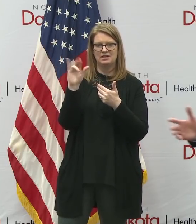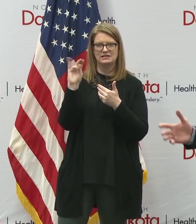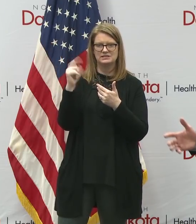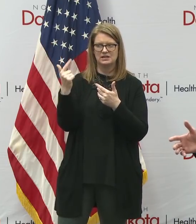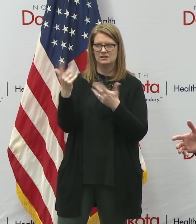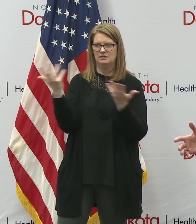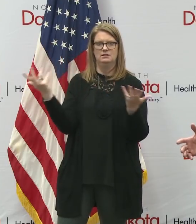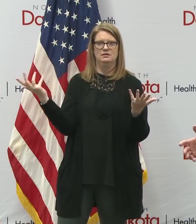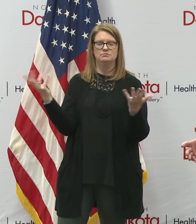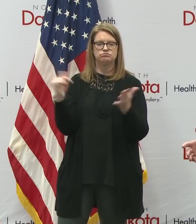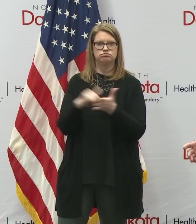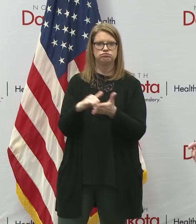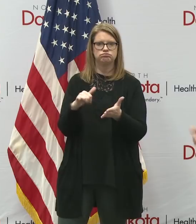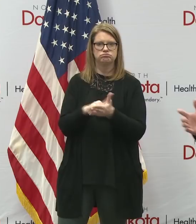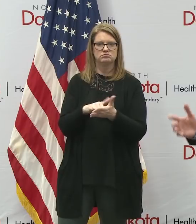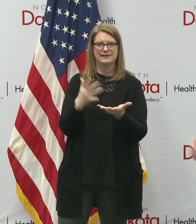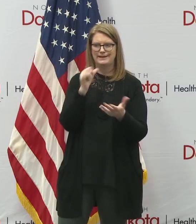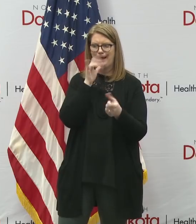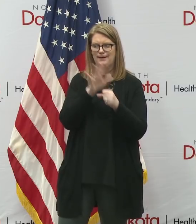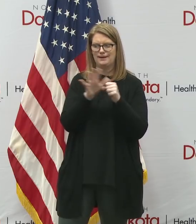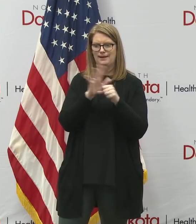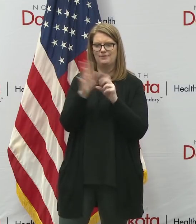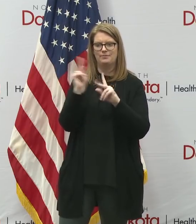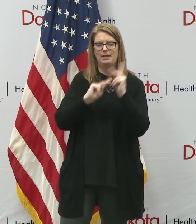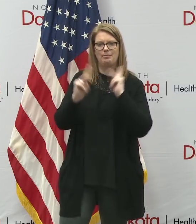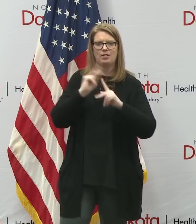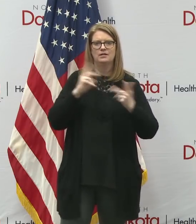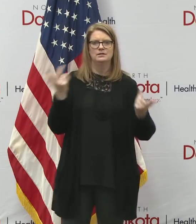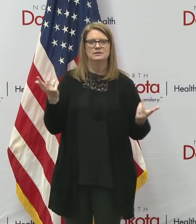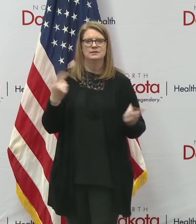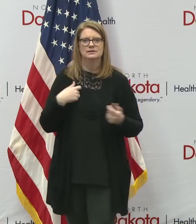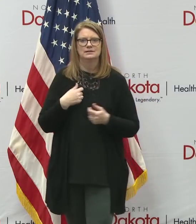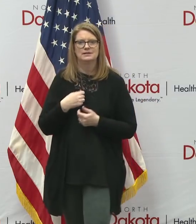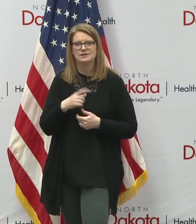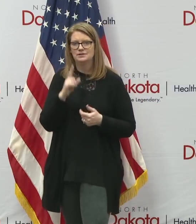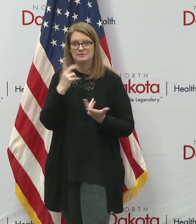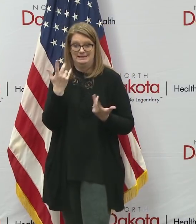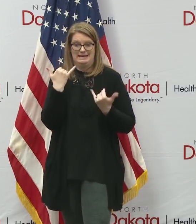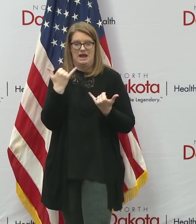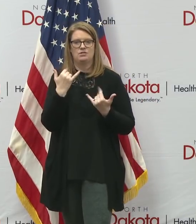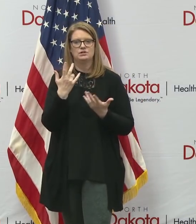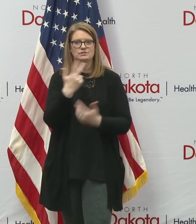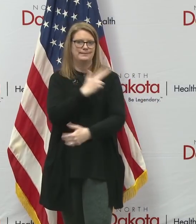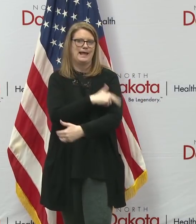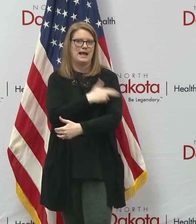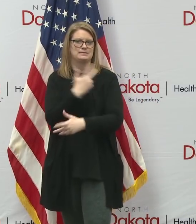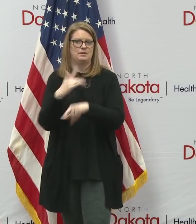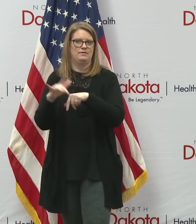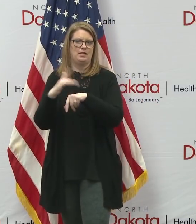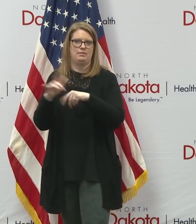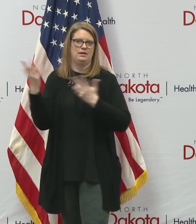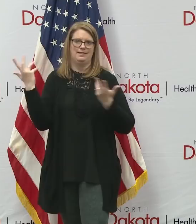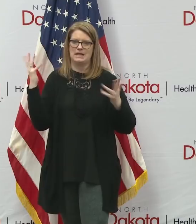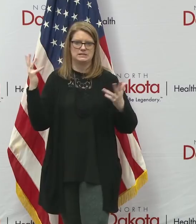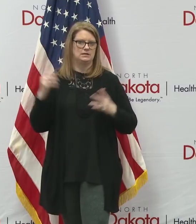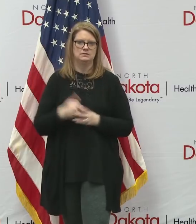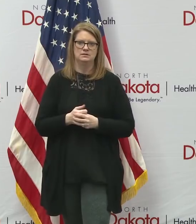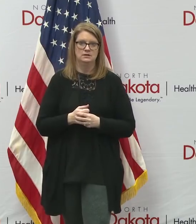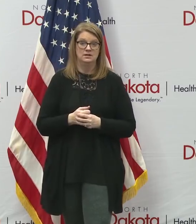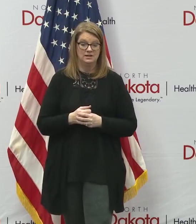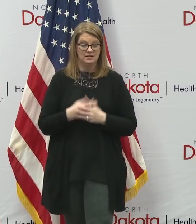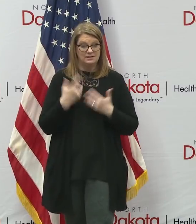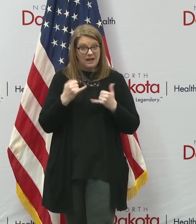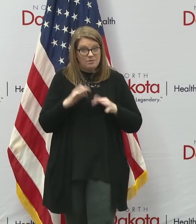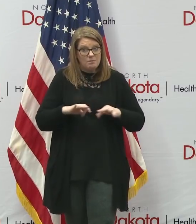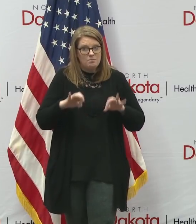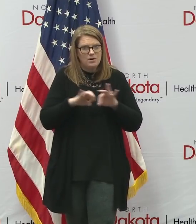enough bodies to do the contact tracing, and then you're just making sure you got enough hospitals built. The importance of us doing that now and doing